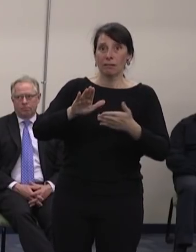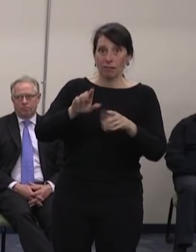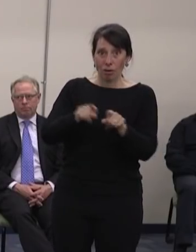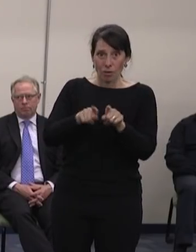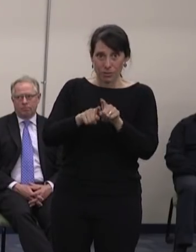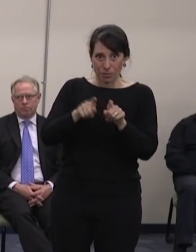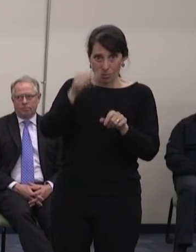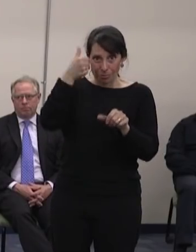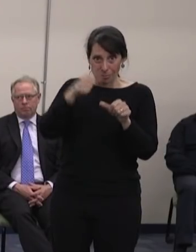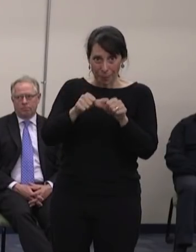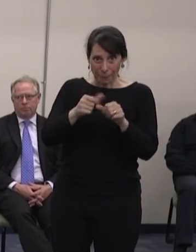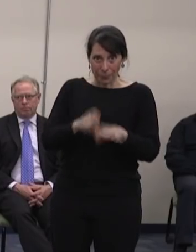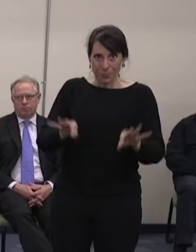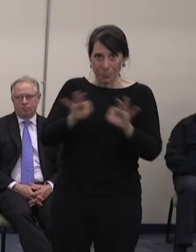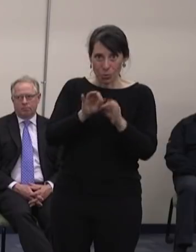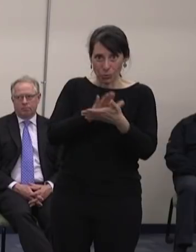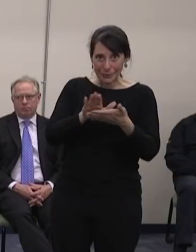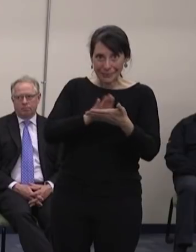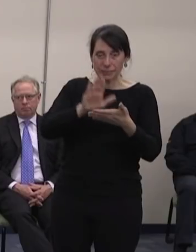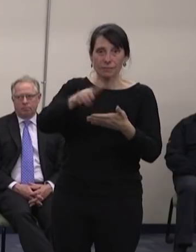doorknobs.